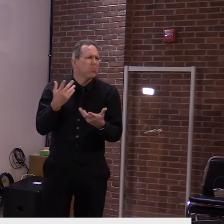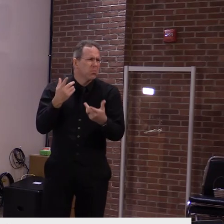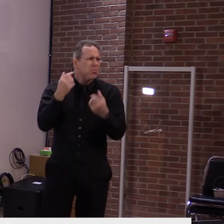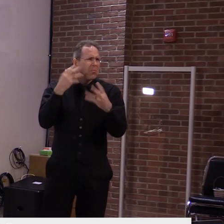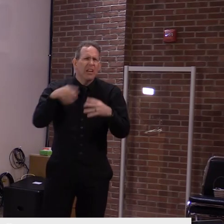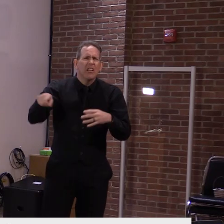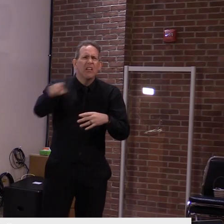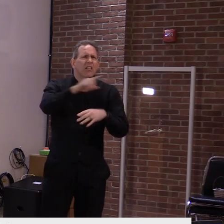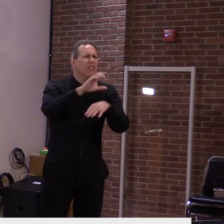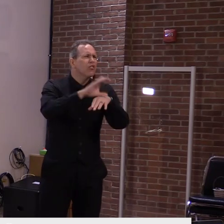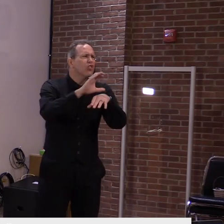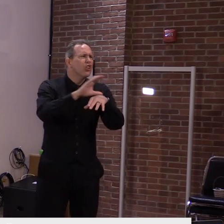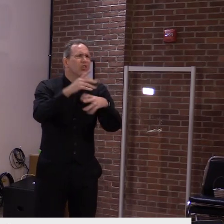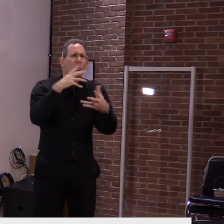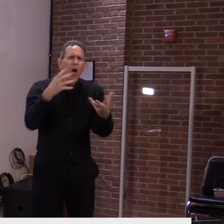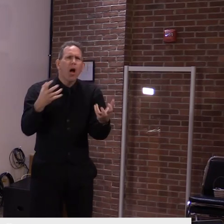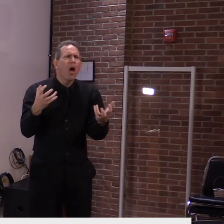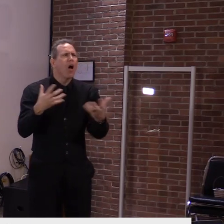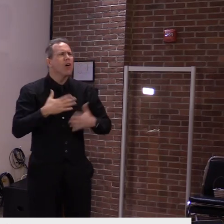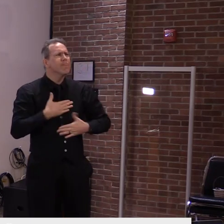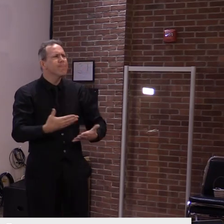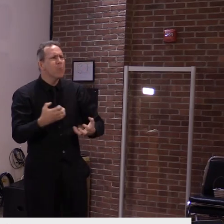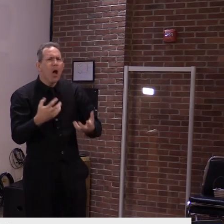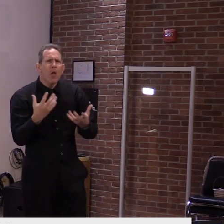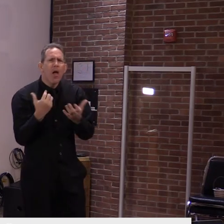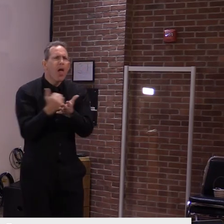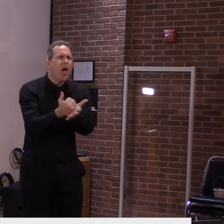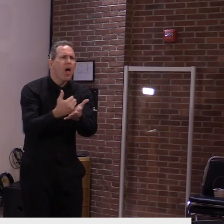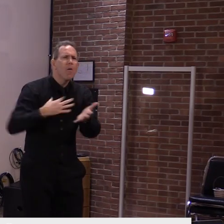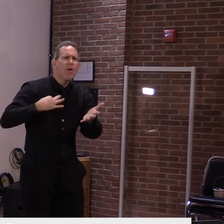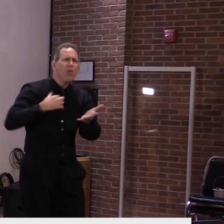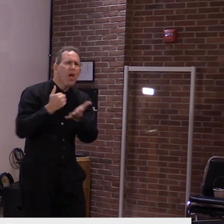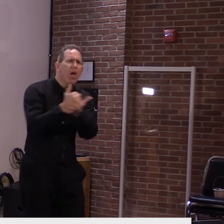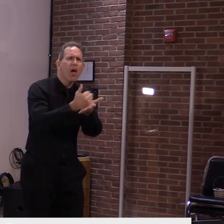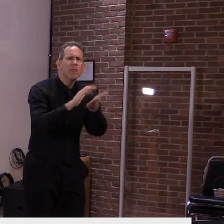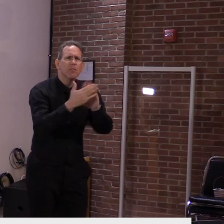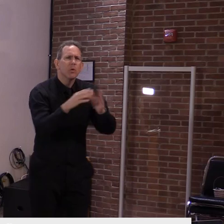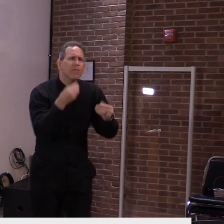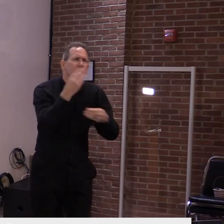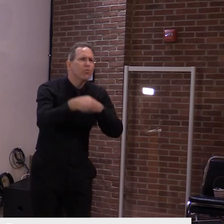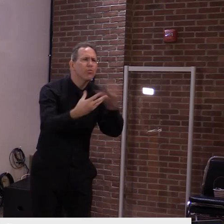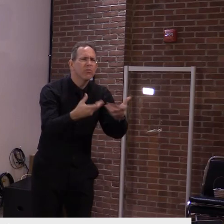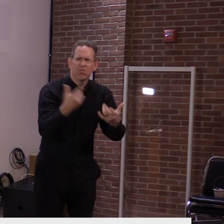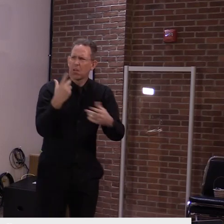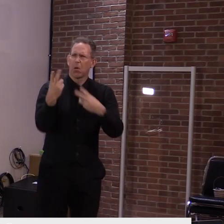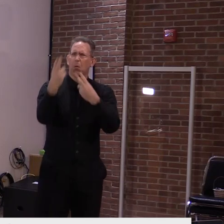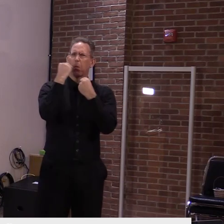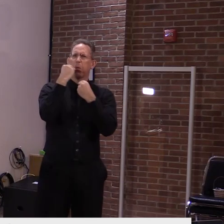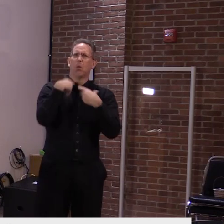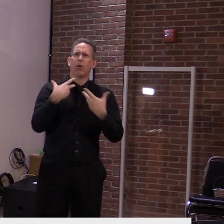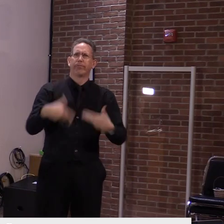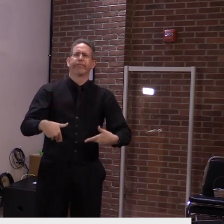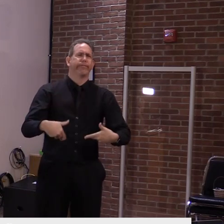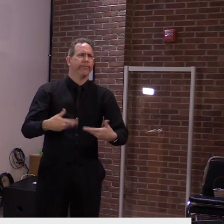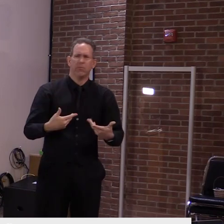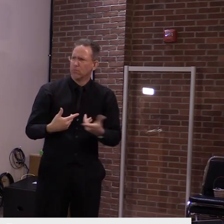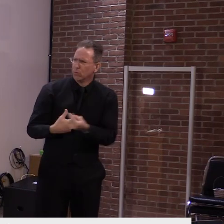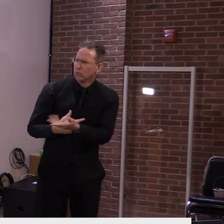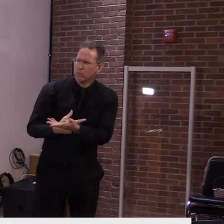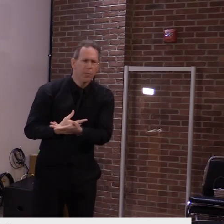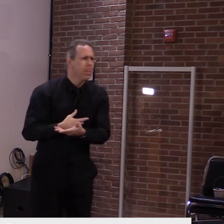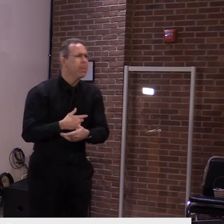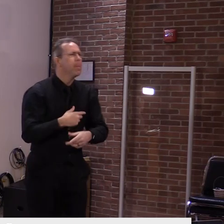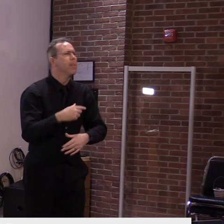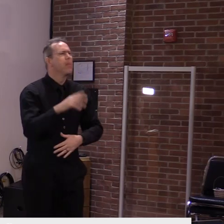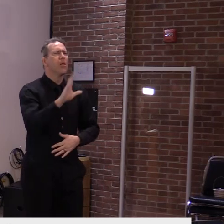about participating in this? The answer is no, Guy. I haven't heard from any faith-based